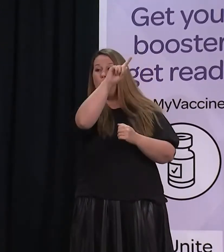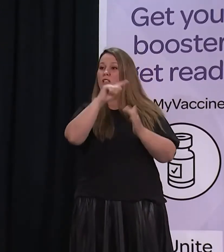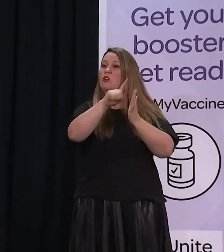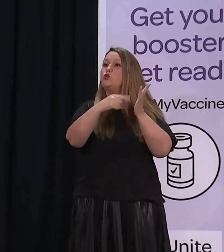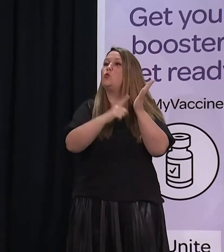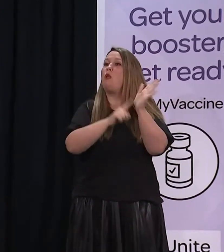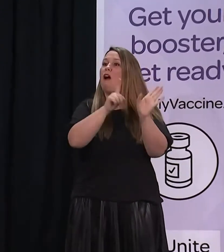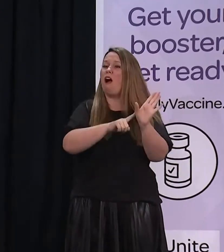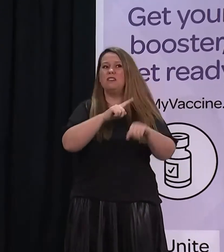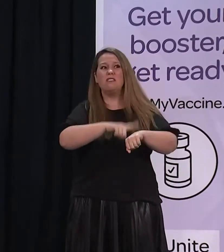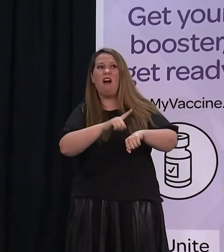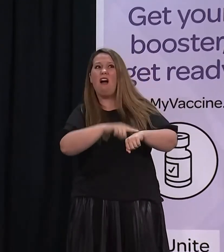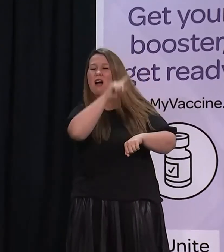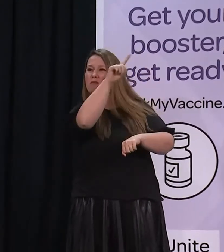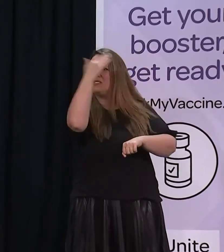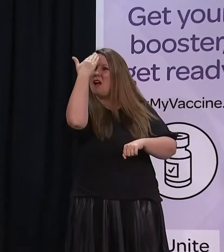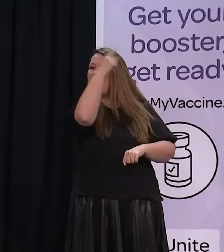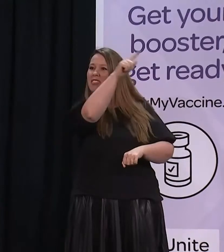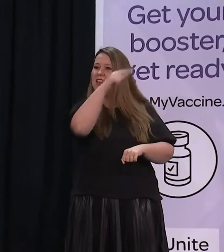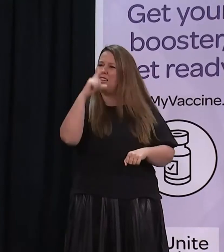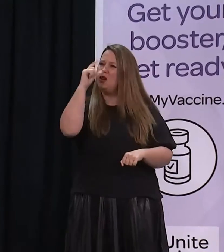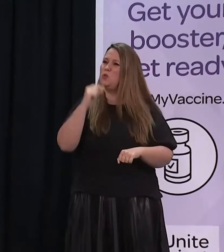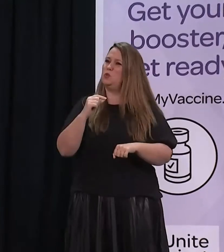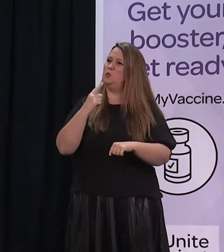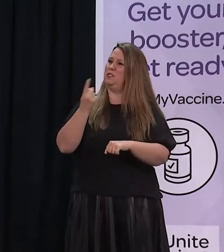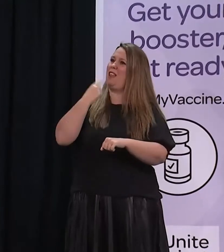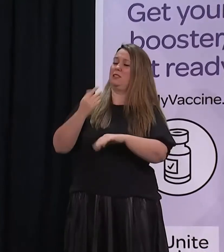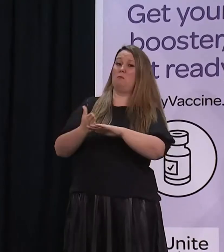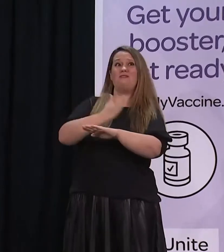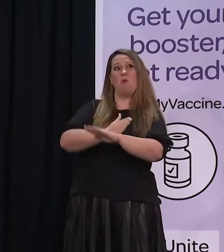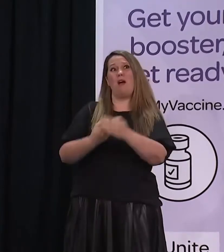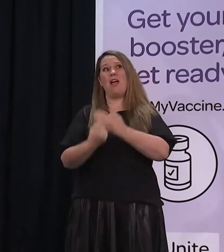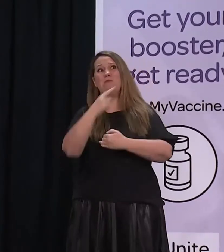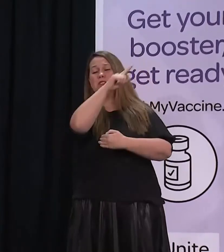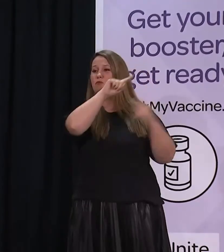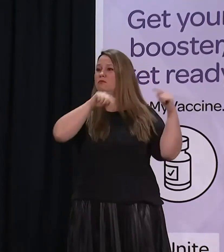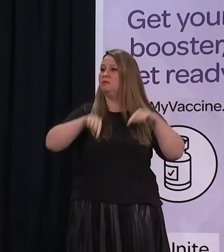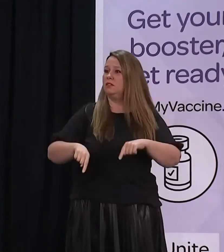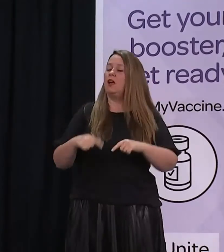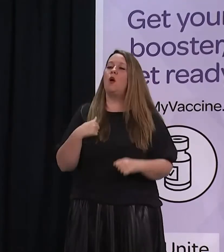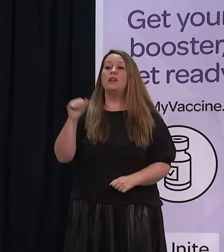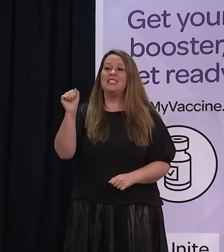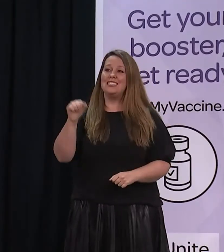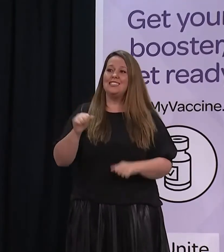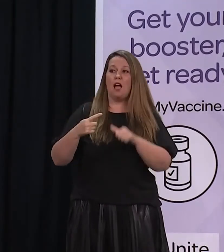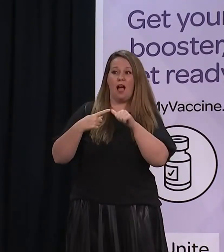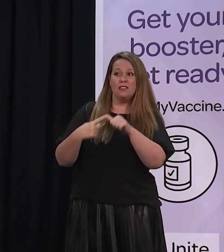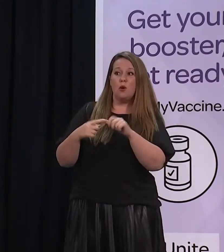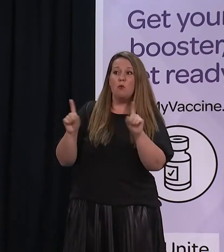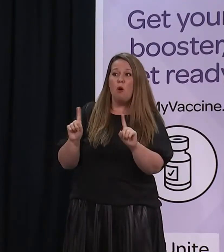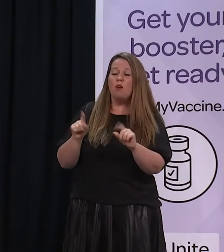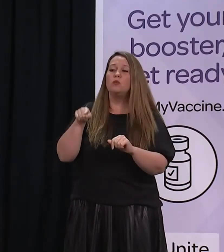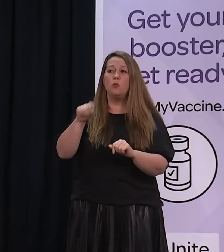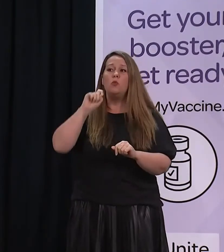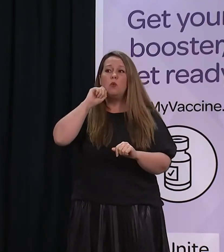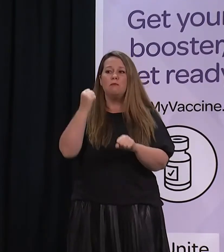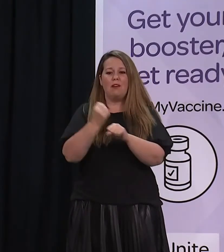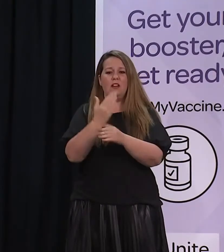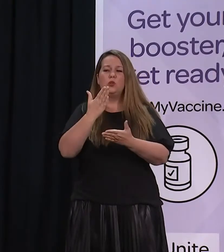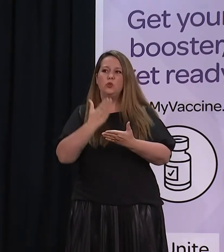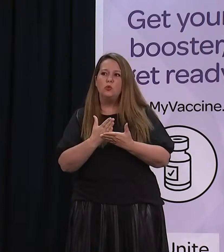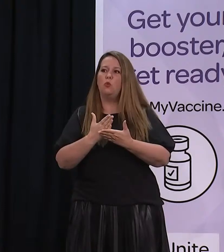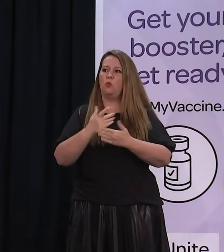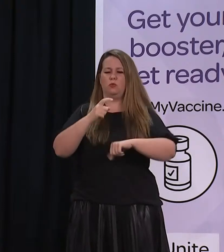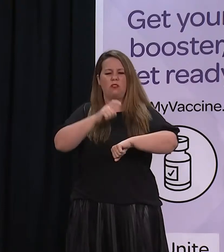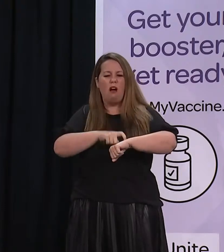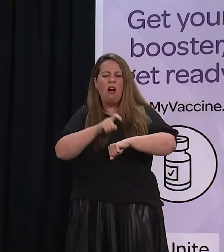look, we'll be looking to make sure that we give make those decisions in a timely way so that planning can be undertaken. We know that's